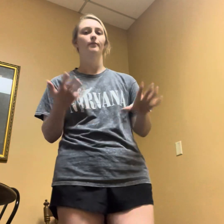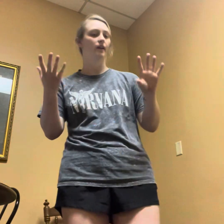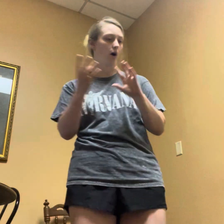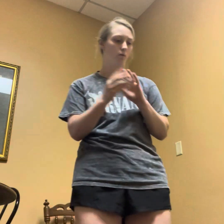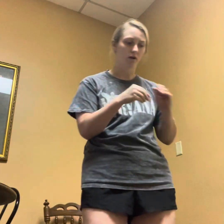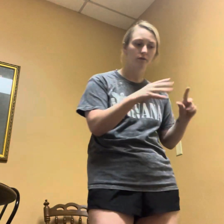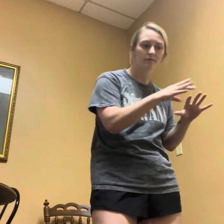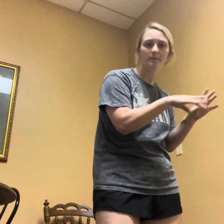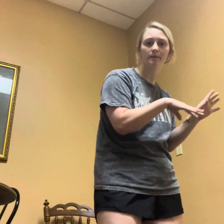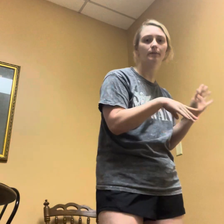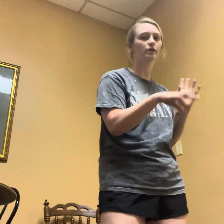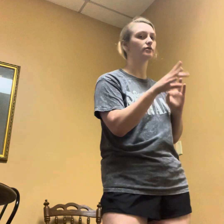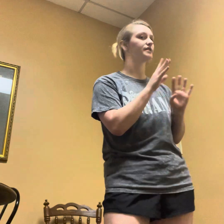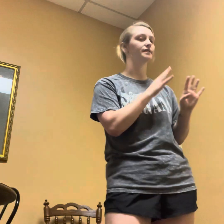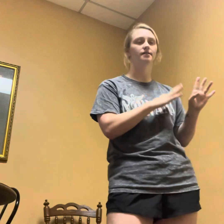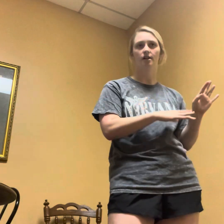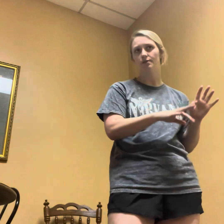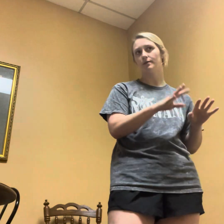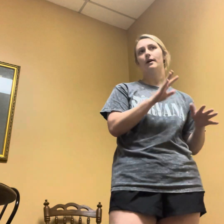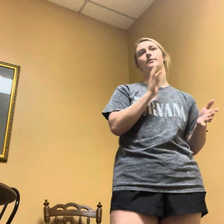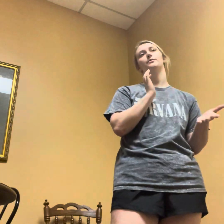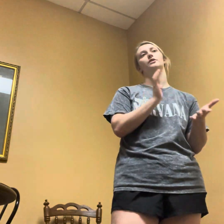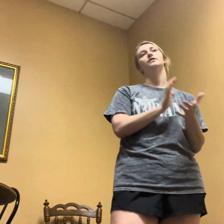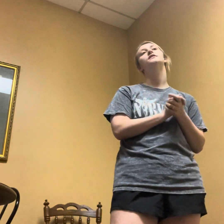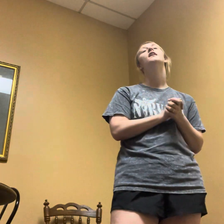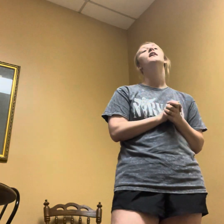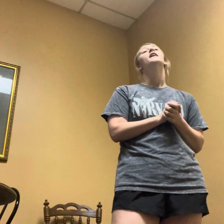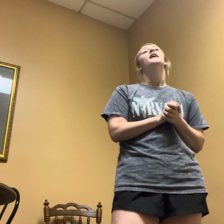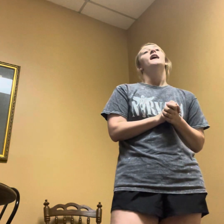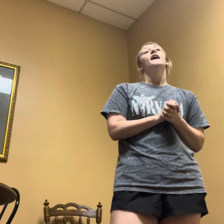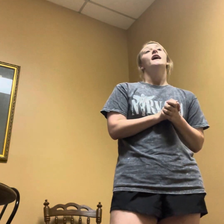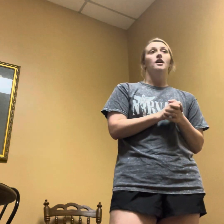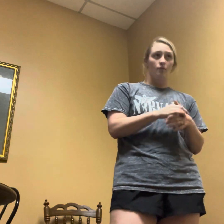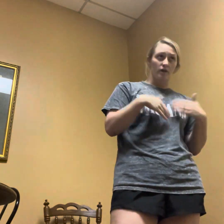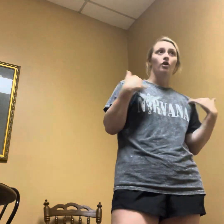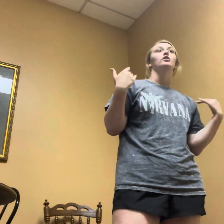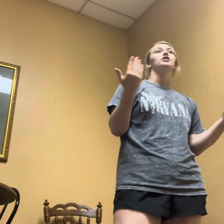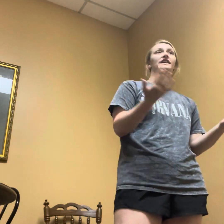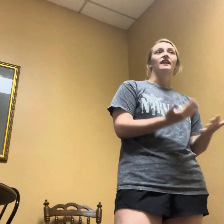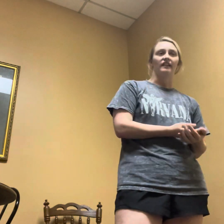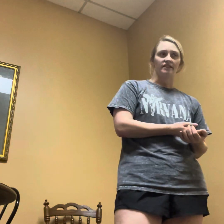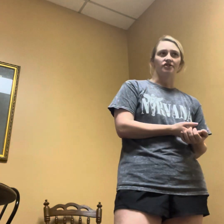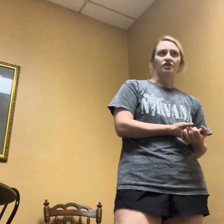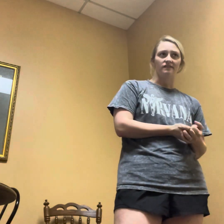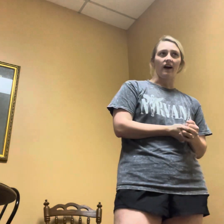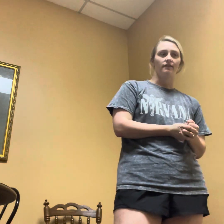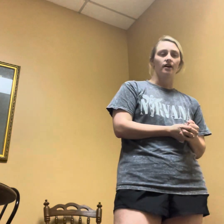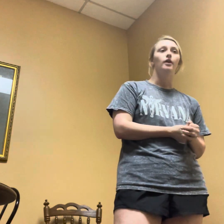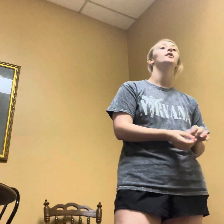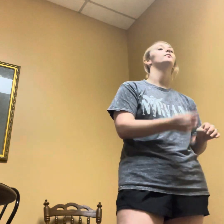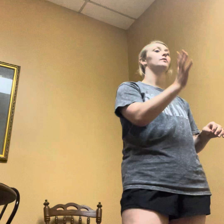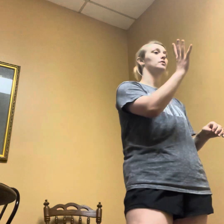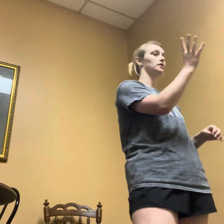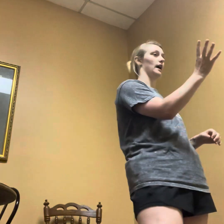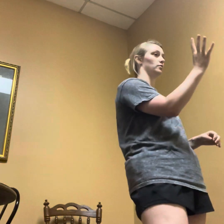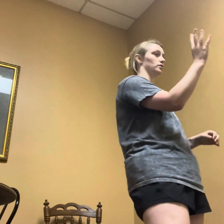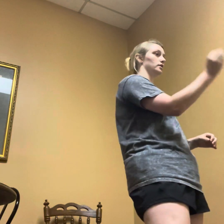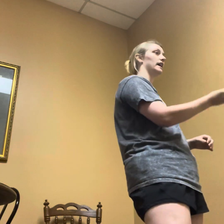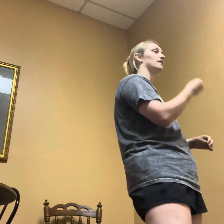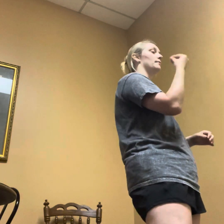I work with my members, discuss with my members, and we all agree that the answer is 5. I will look at the back